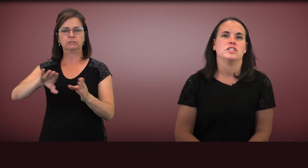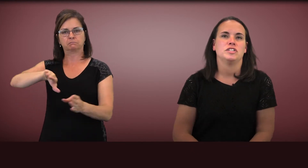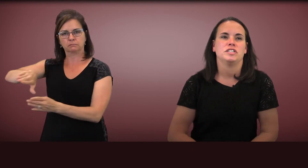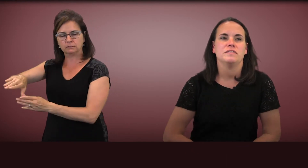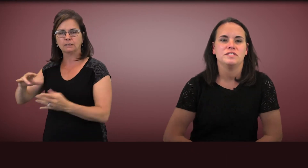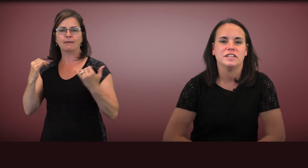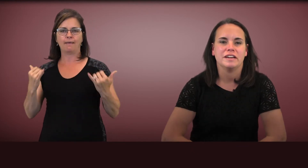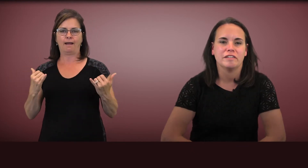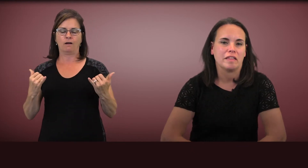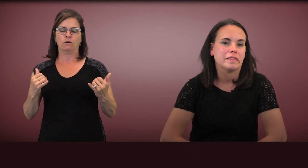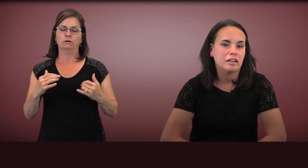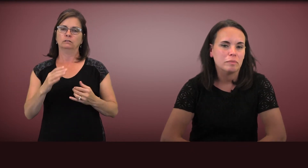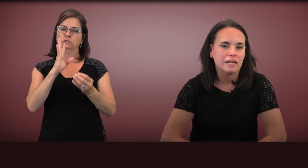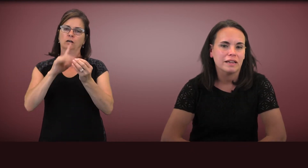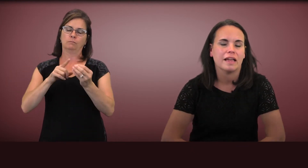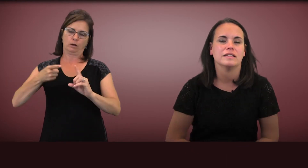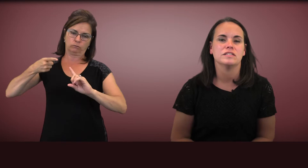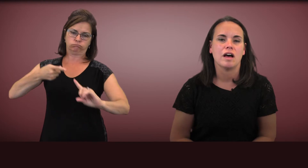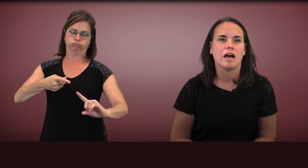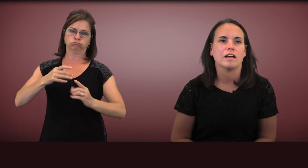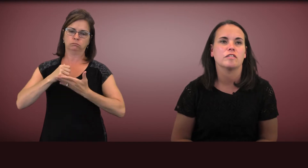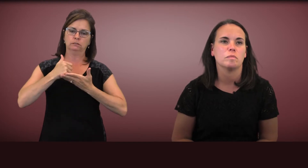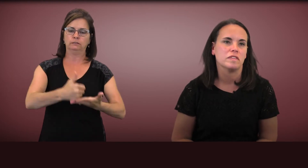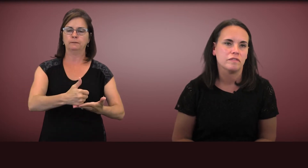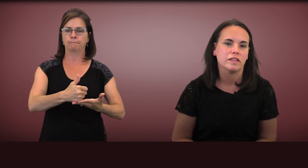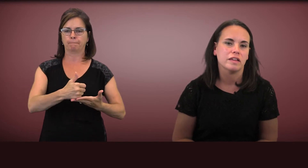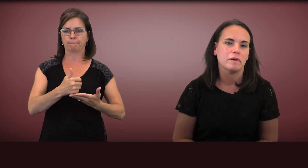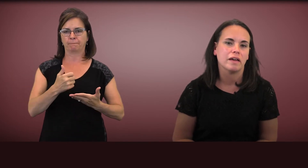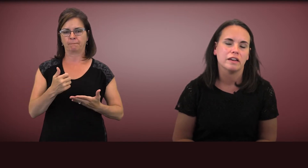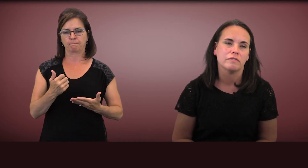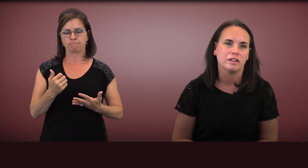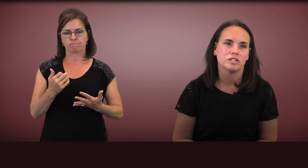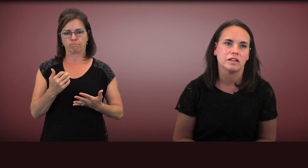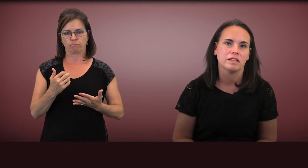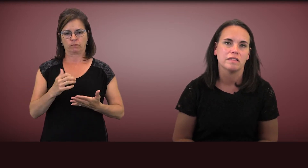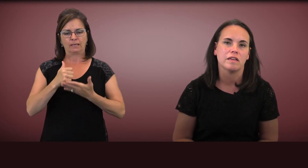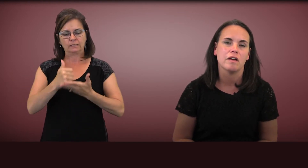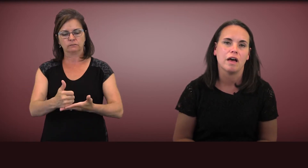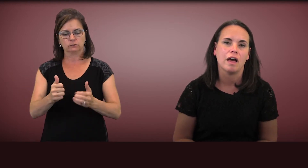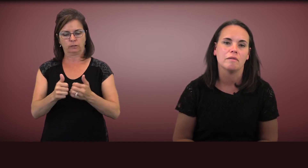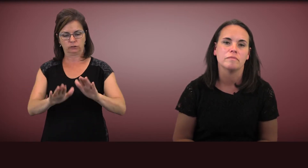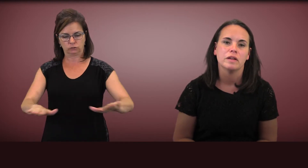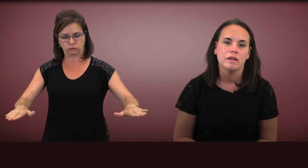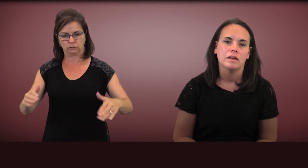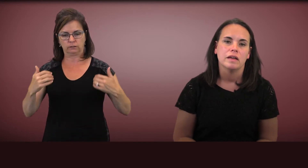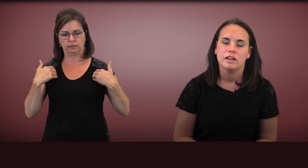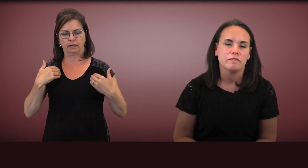I'm going to shift gears a little bit and talk specifically about intervention